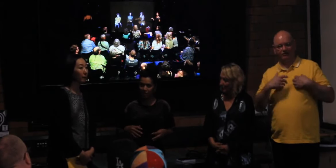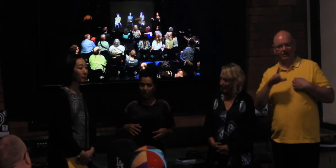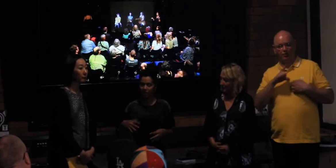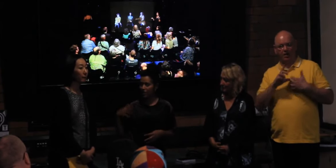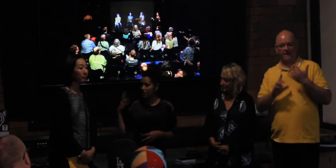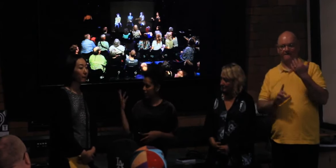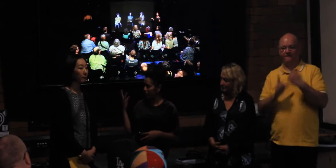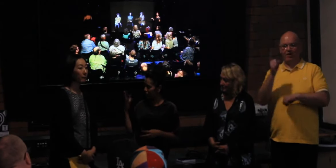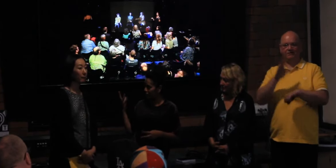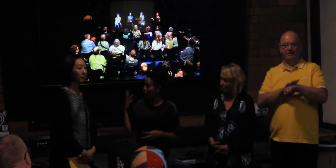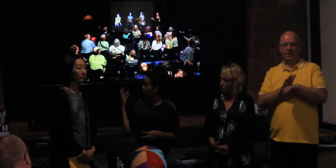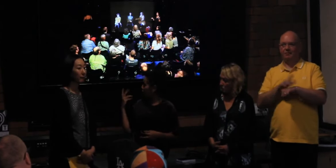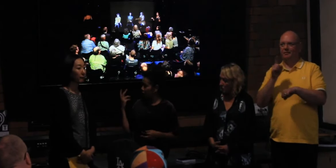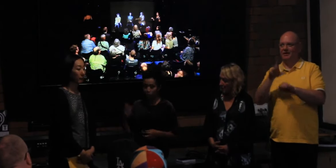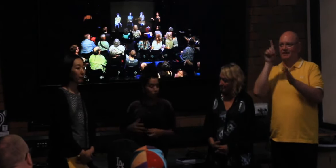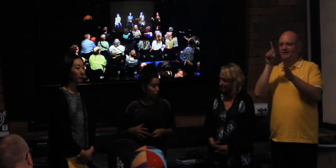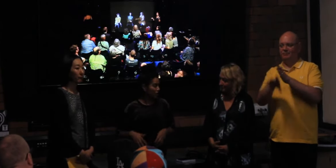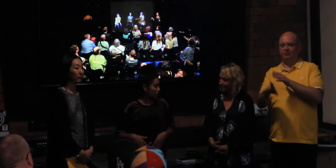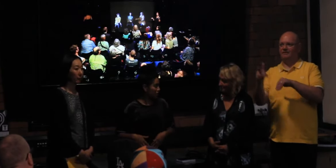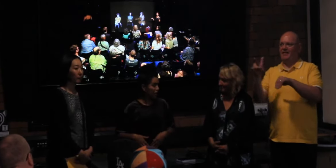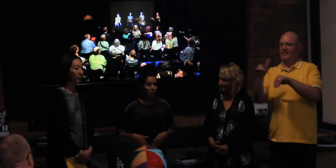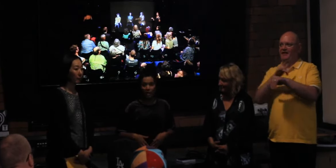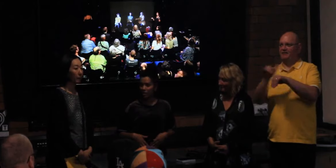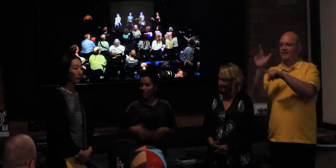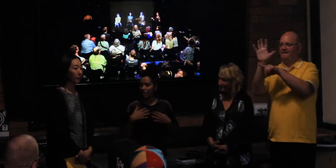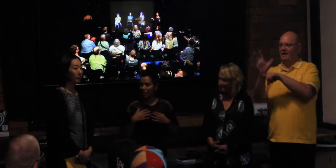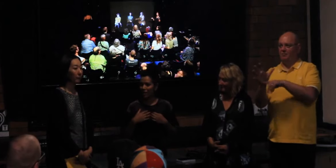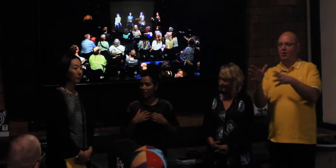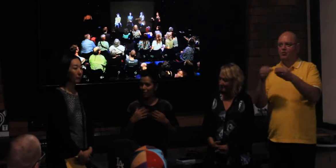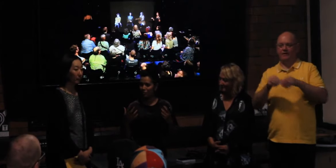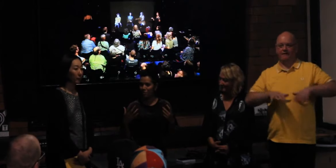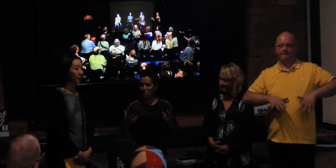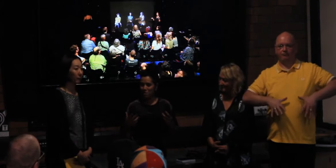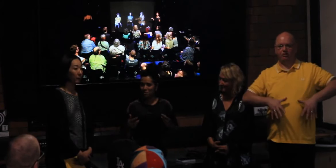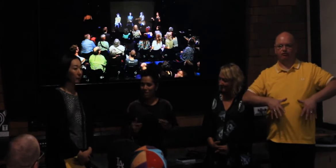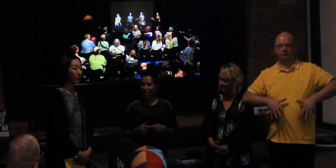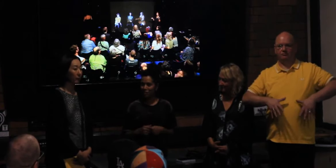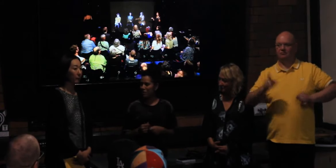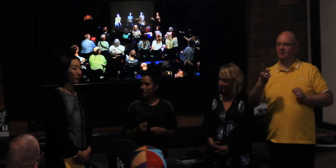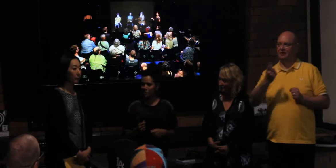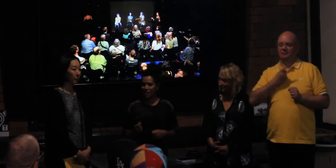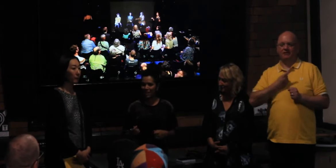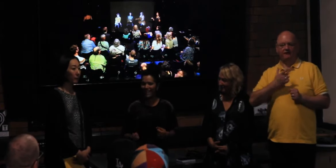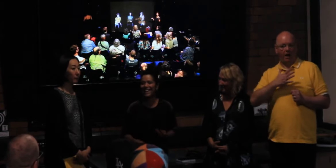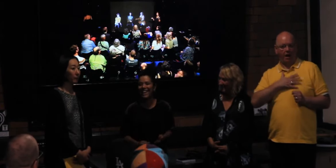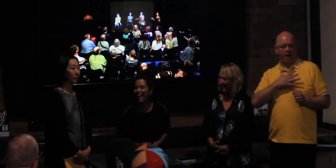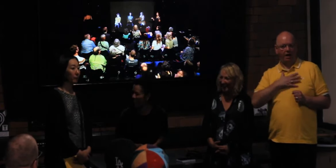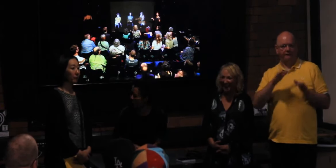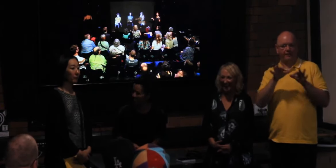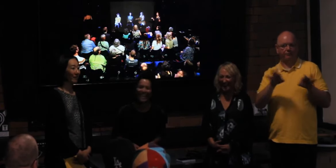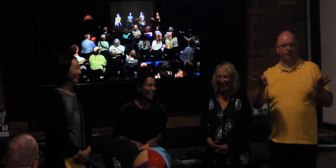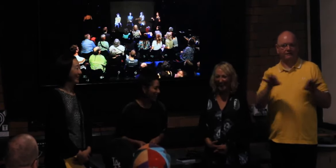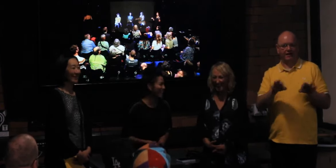experienced theatre kind of film performance with vibration. I'm a fan of big heavy bass music. Oh yeah.